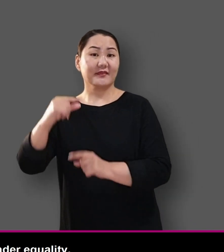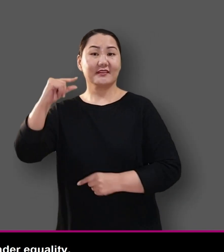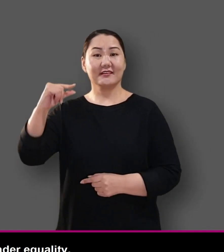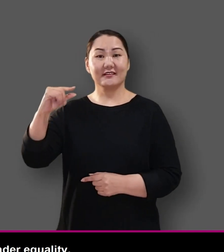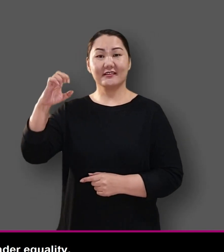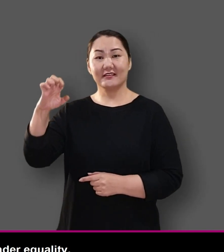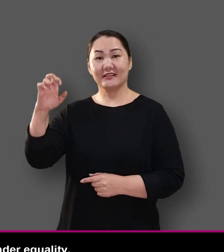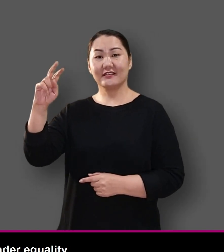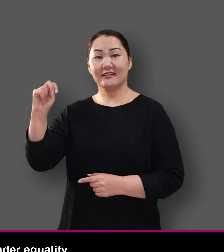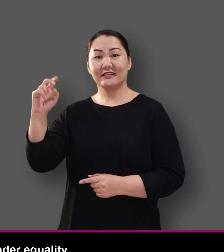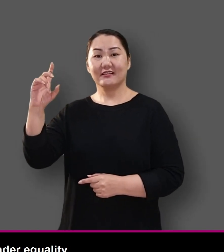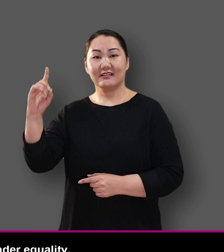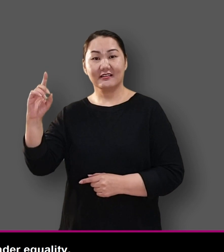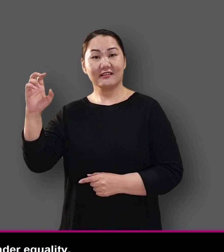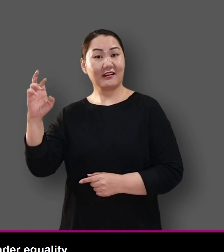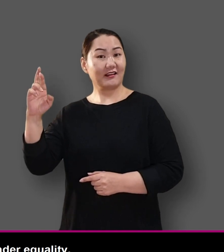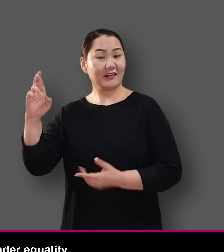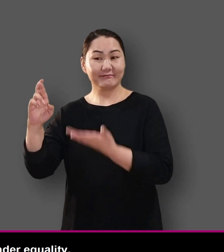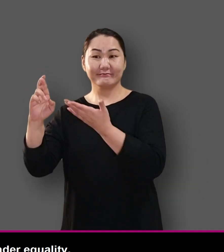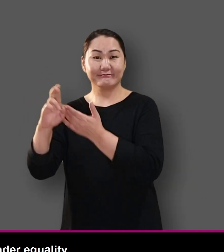and gender equality.